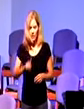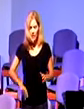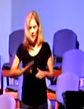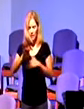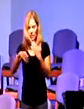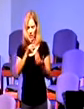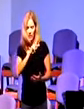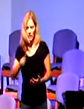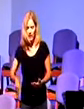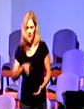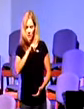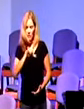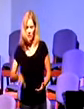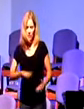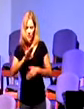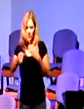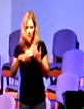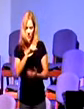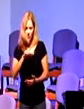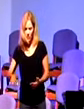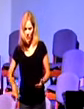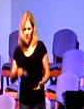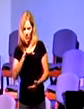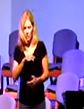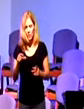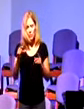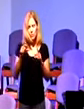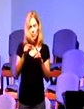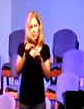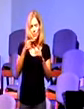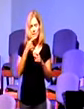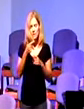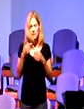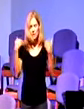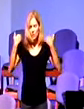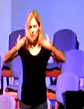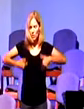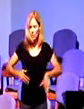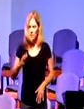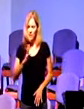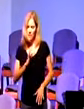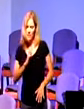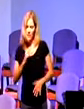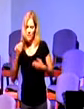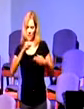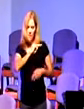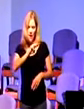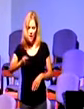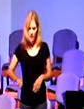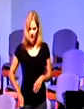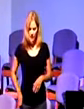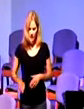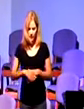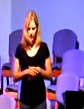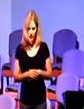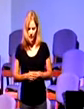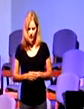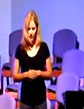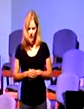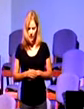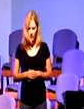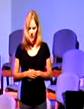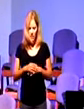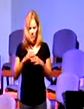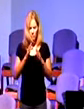Kings and the Lord of Lords, and your word says that you're clothed with splendor and majesty. We